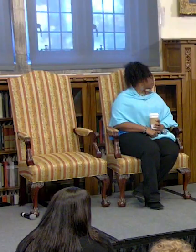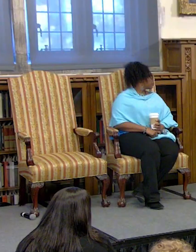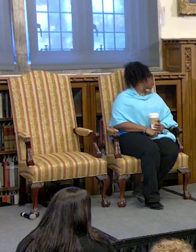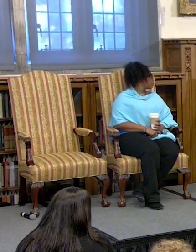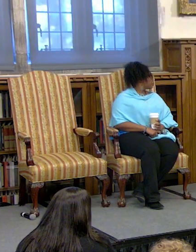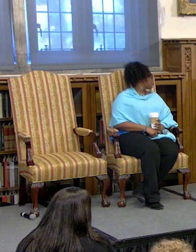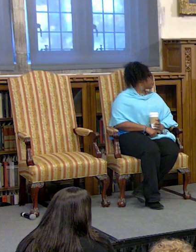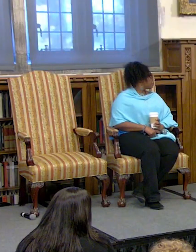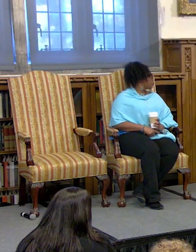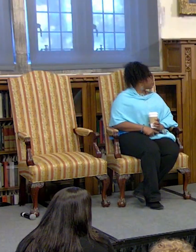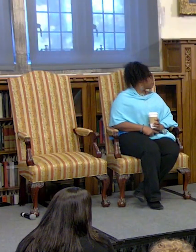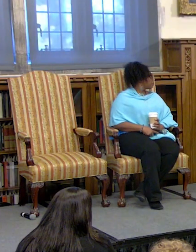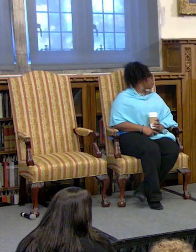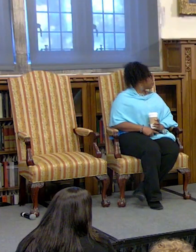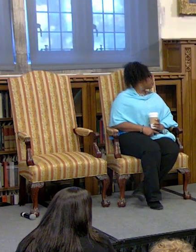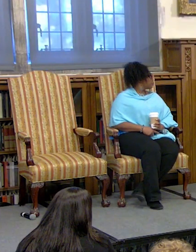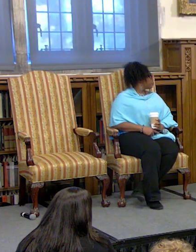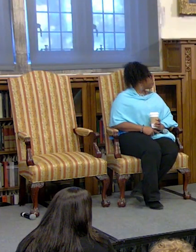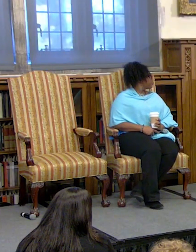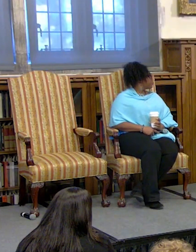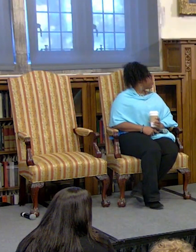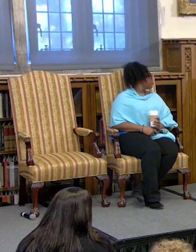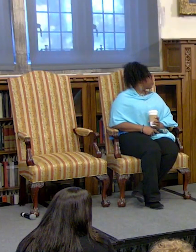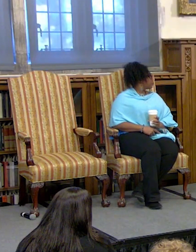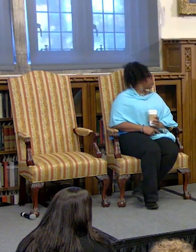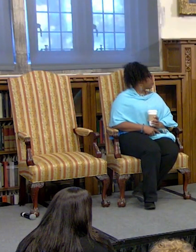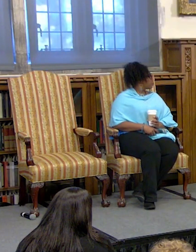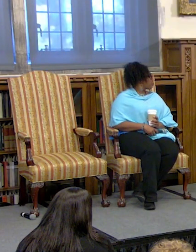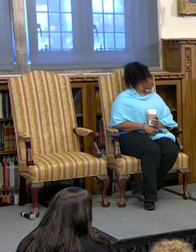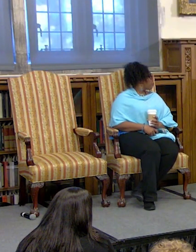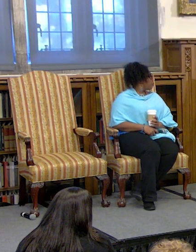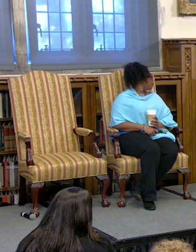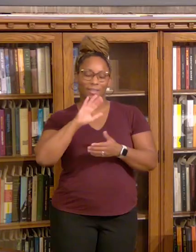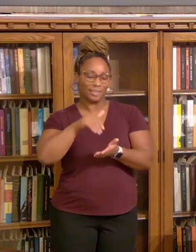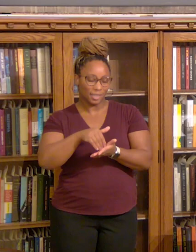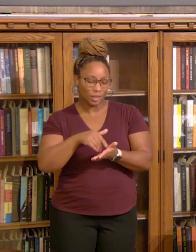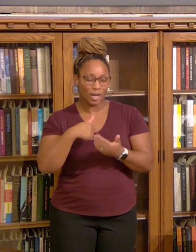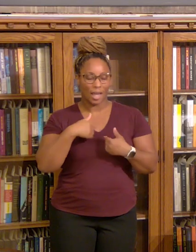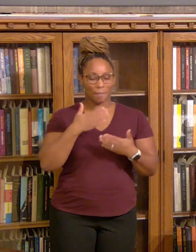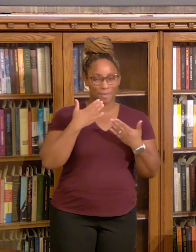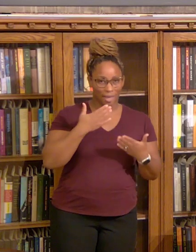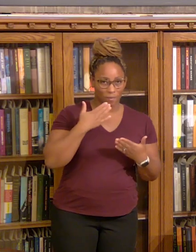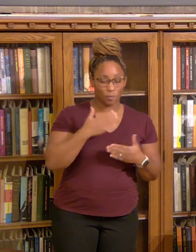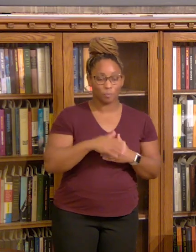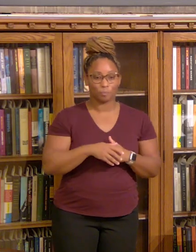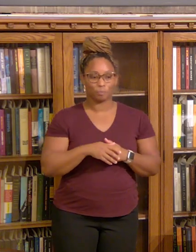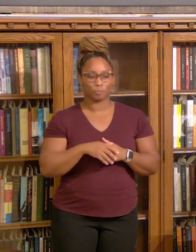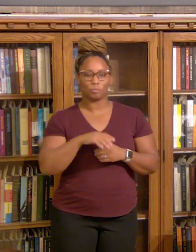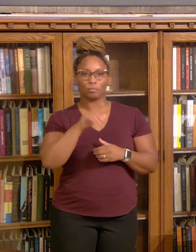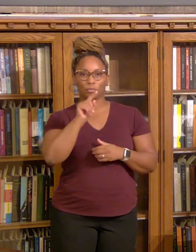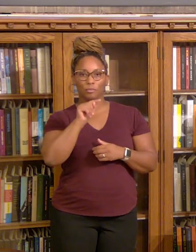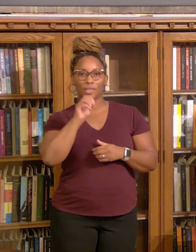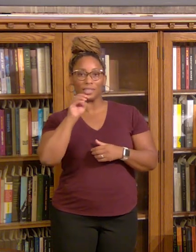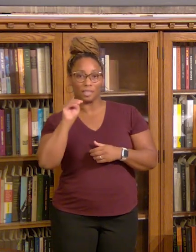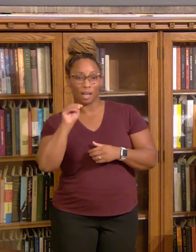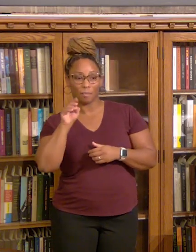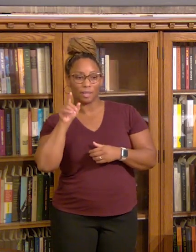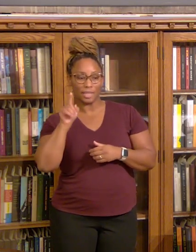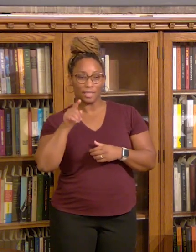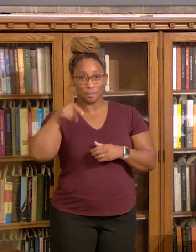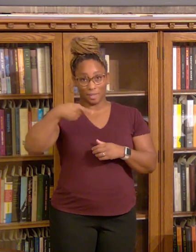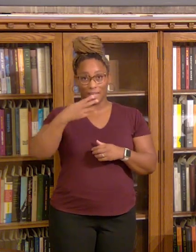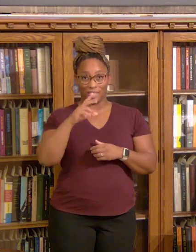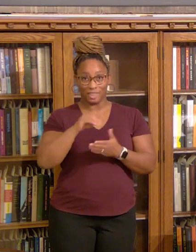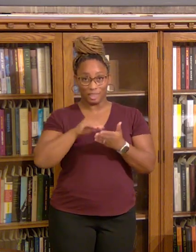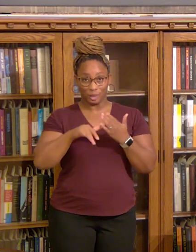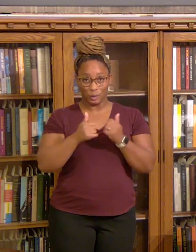the with the hospitality and the funding of the John Frank Center which I'm very grateful for um Tom uh is a PhD